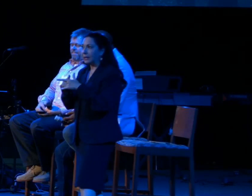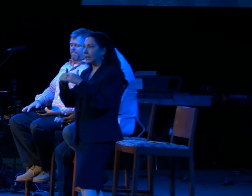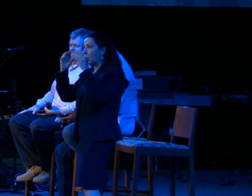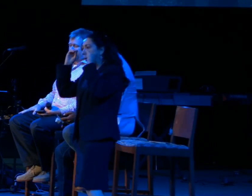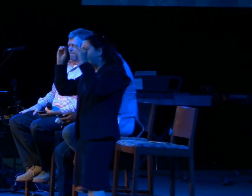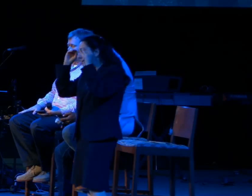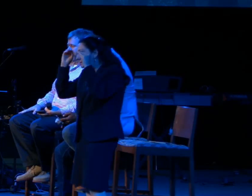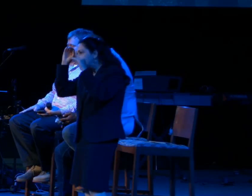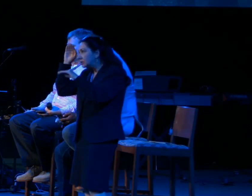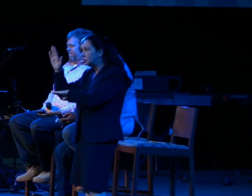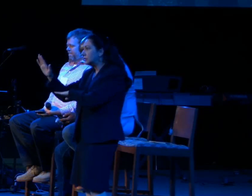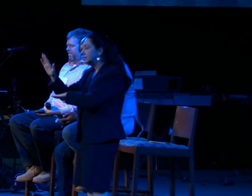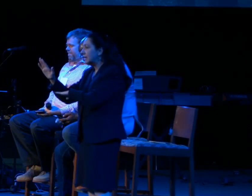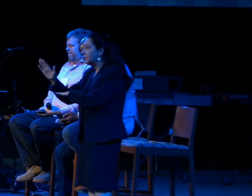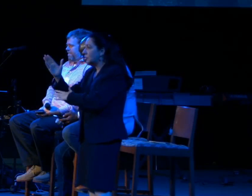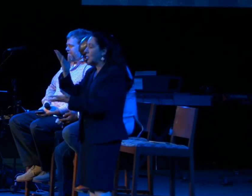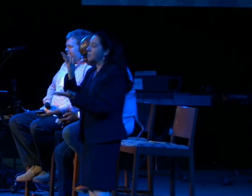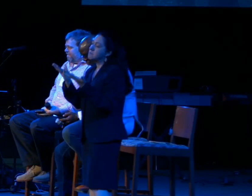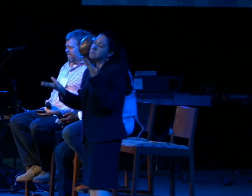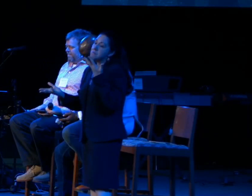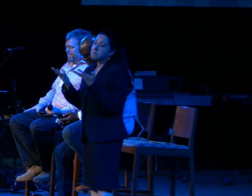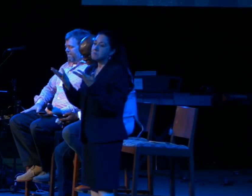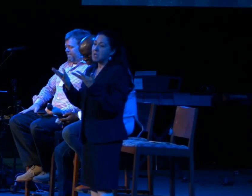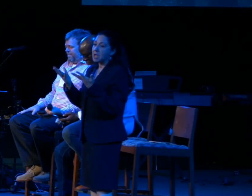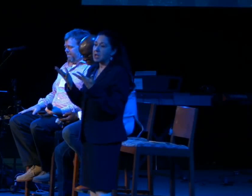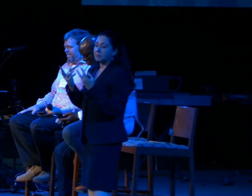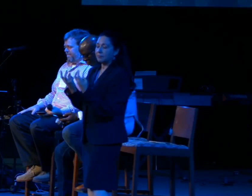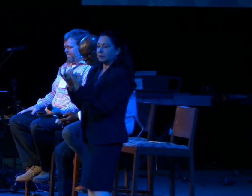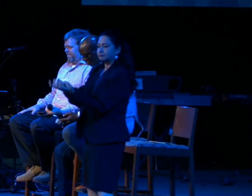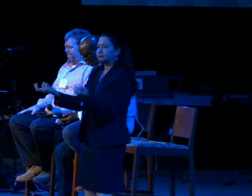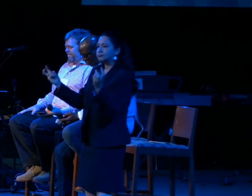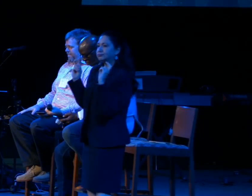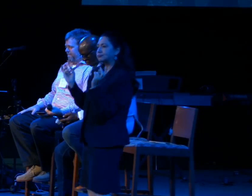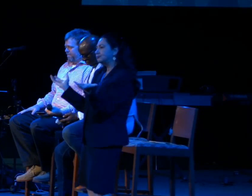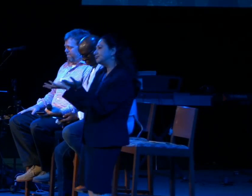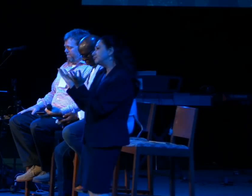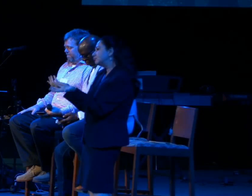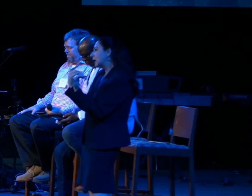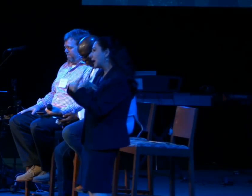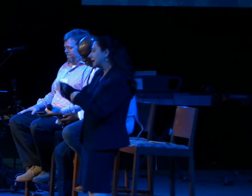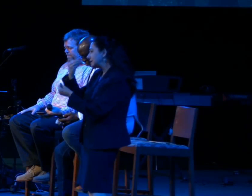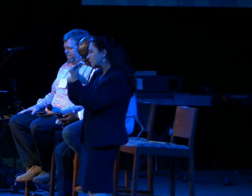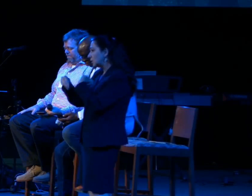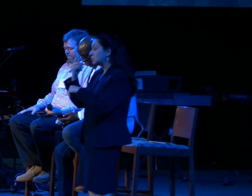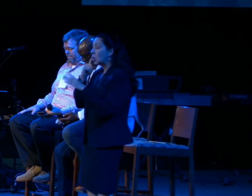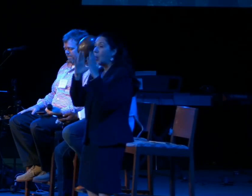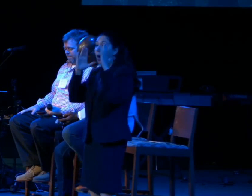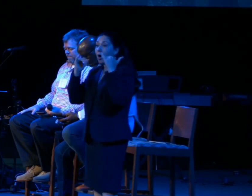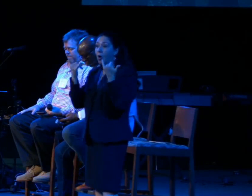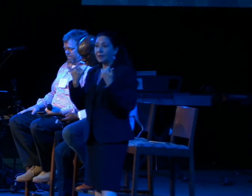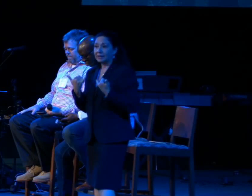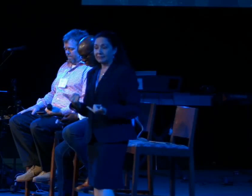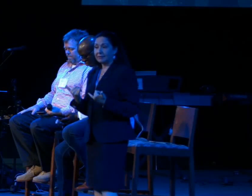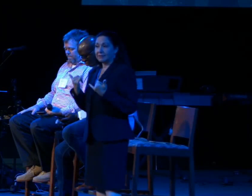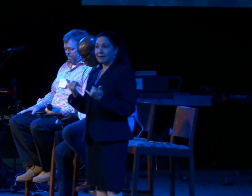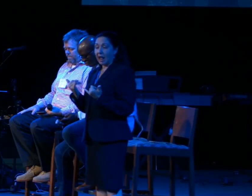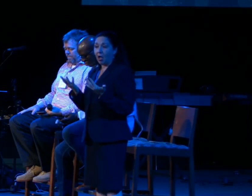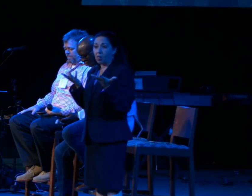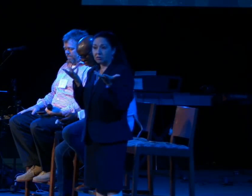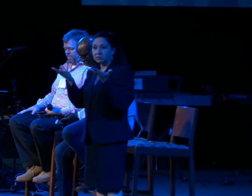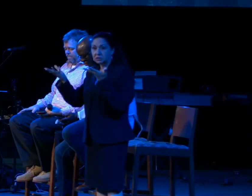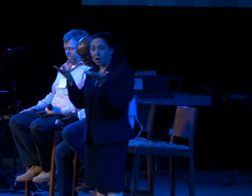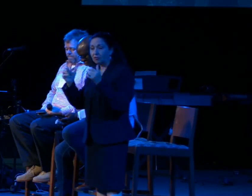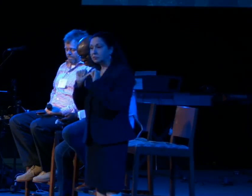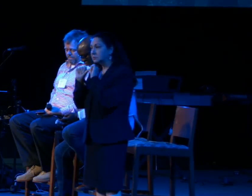this afternoon, and it could have been around the table during lunch. So we are hoping that this conversation that we